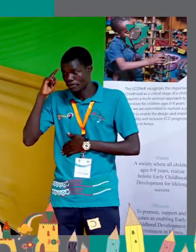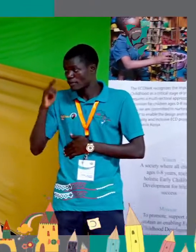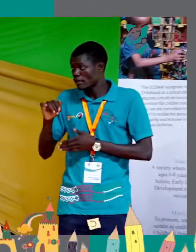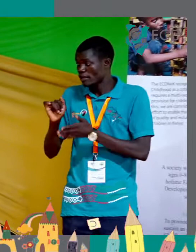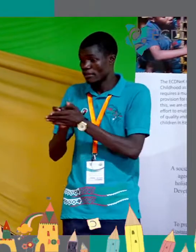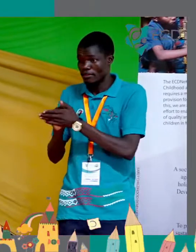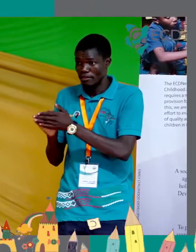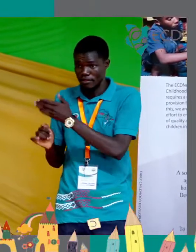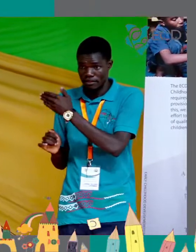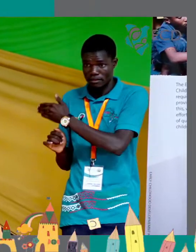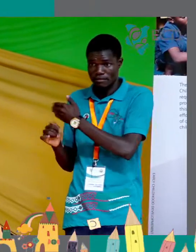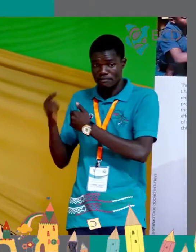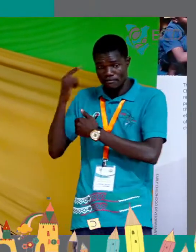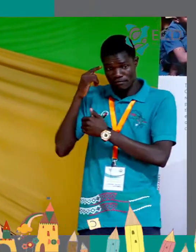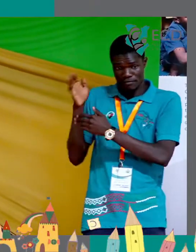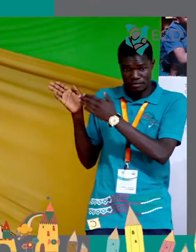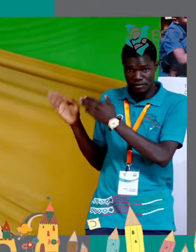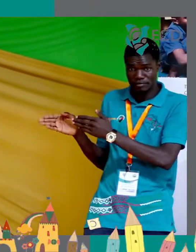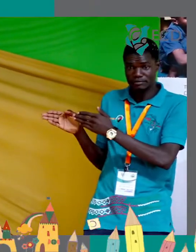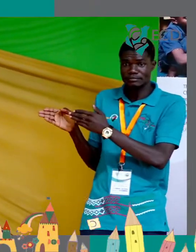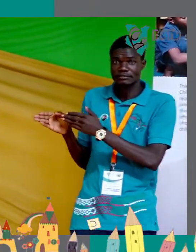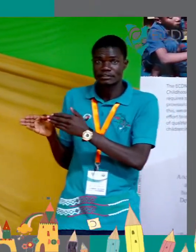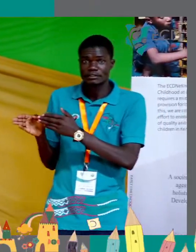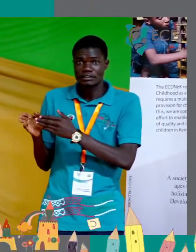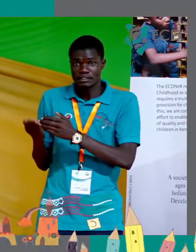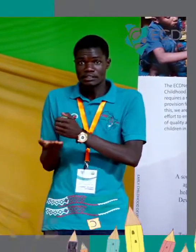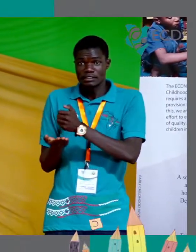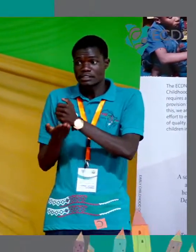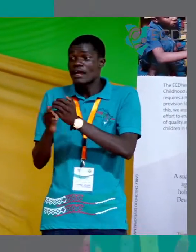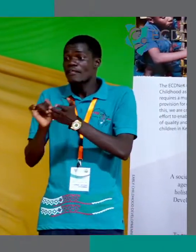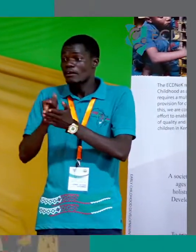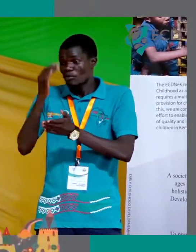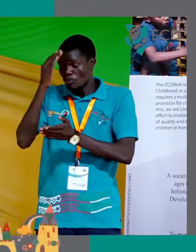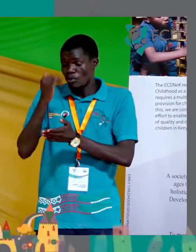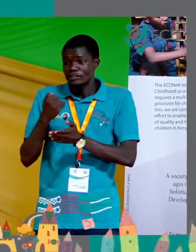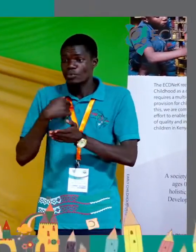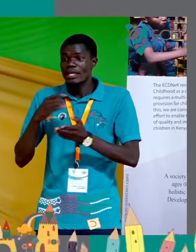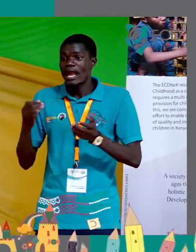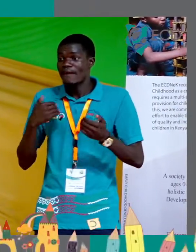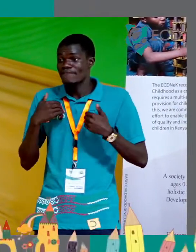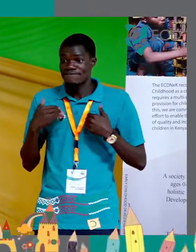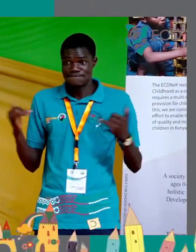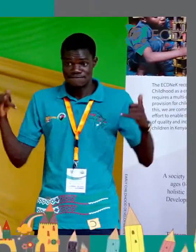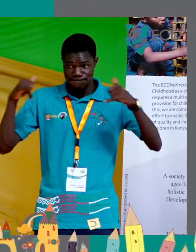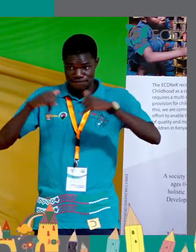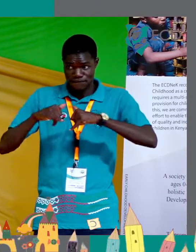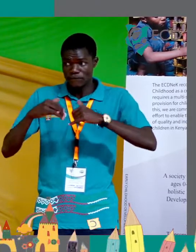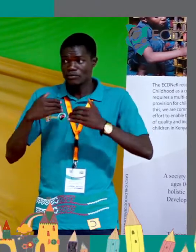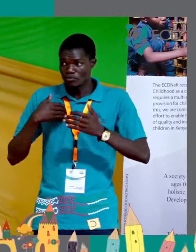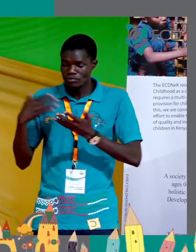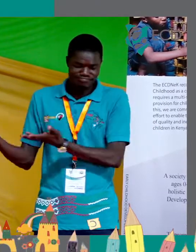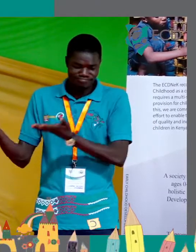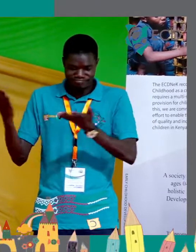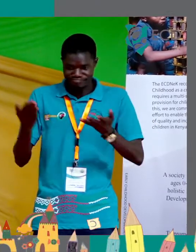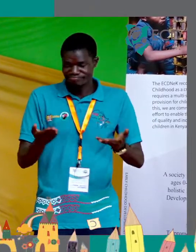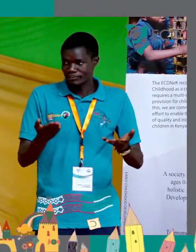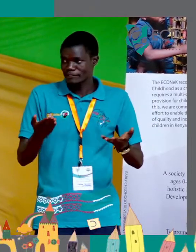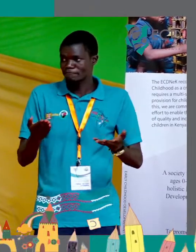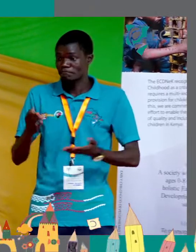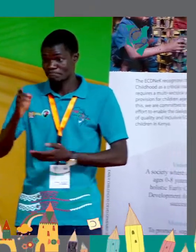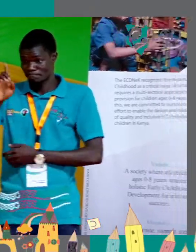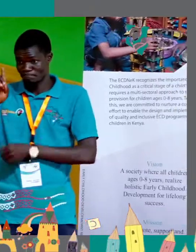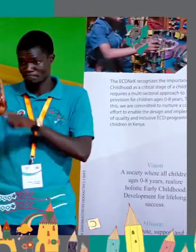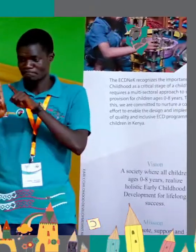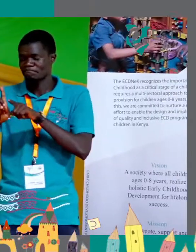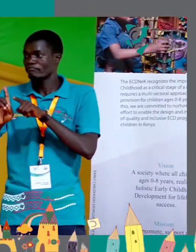that for me makes us have the essence of why we have this conference. We've brought to the table one of